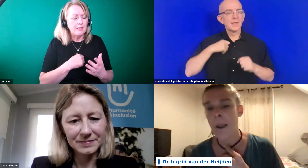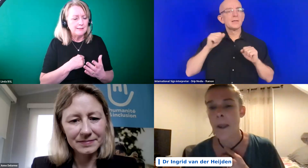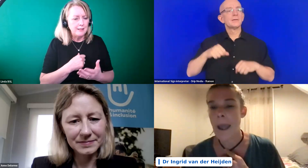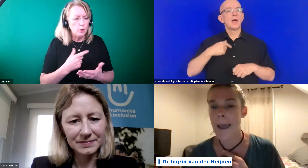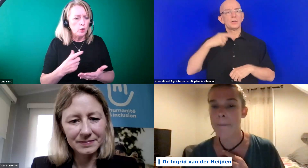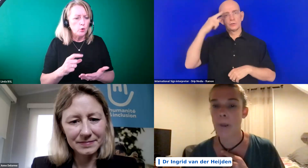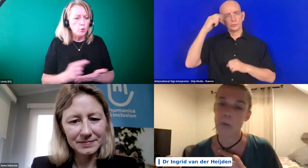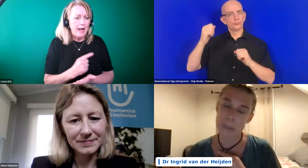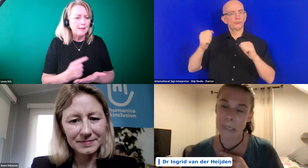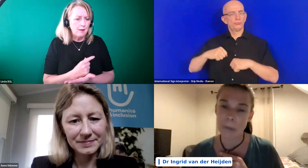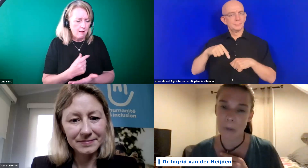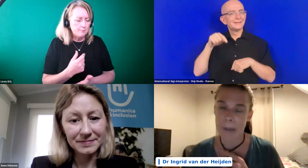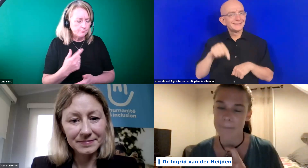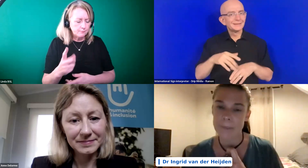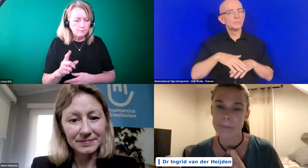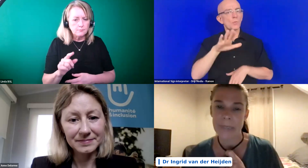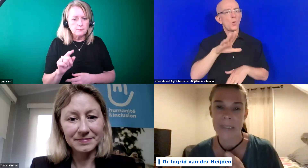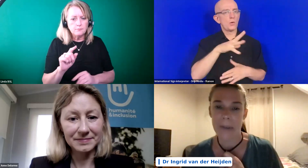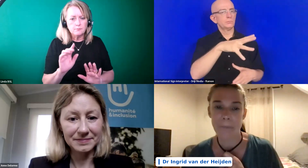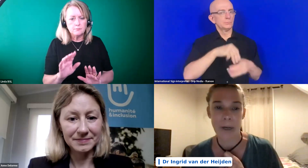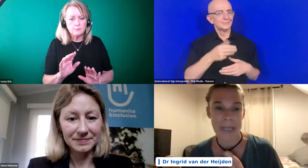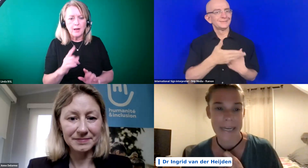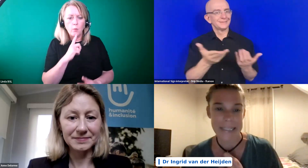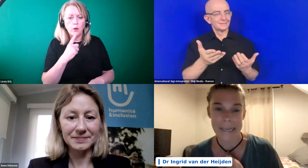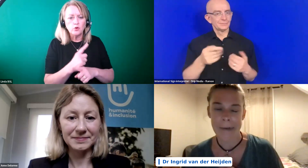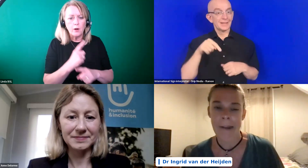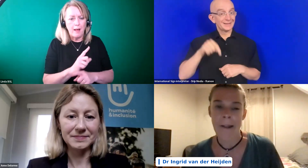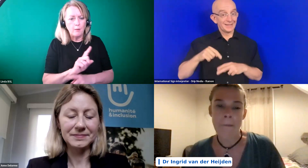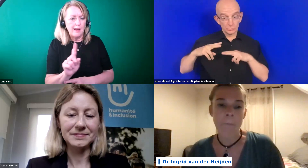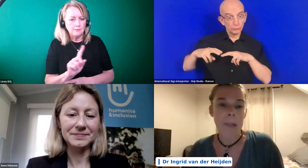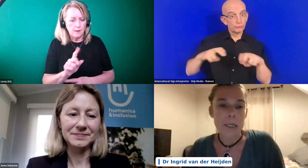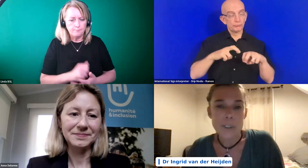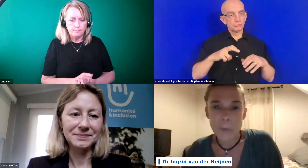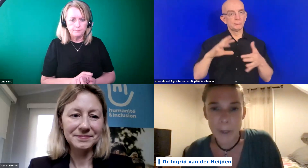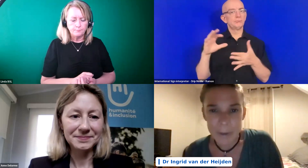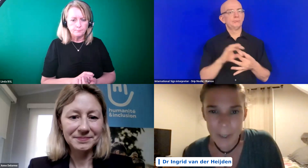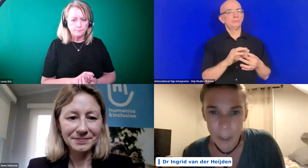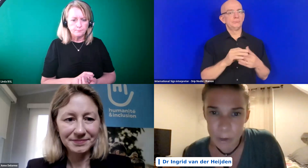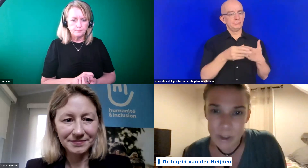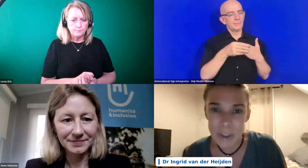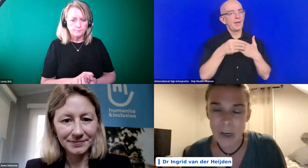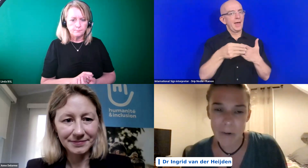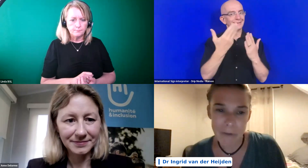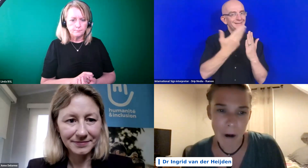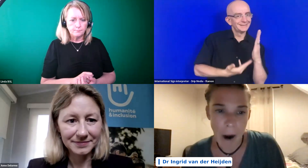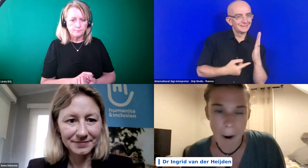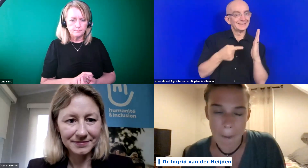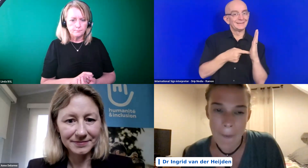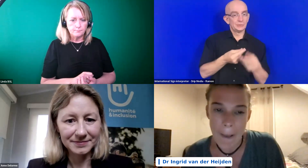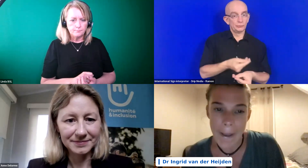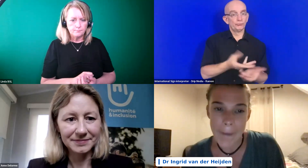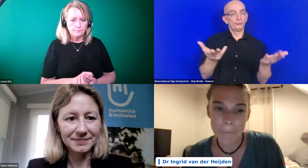Inclusion, which I will speak about later. So what do we know so